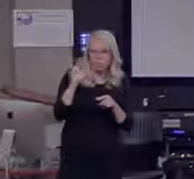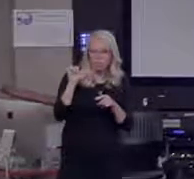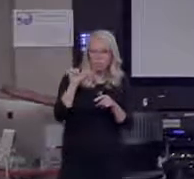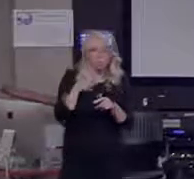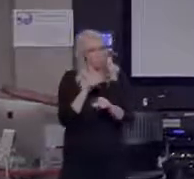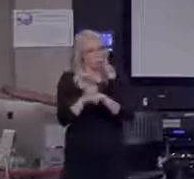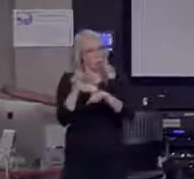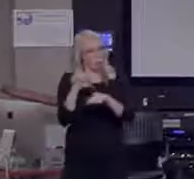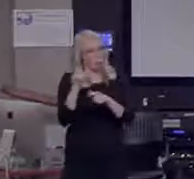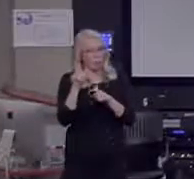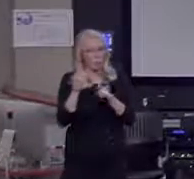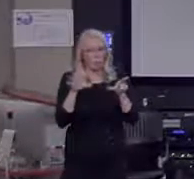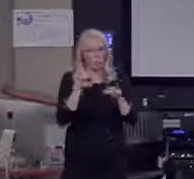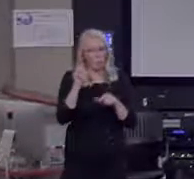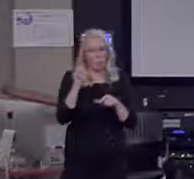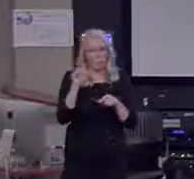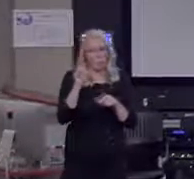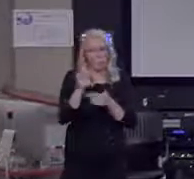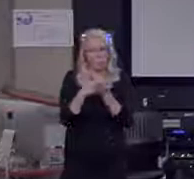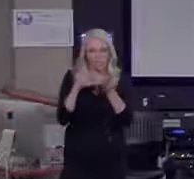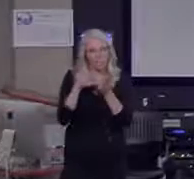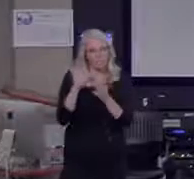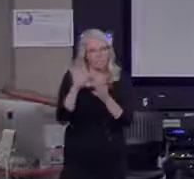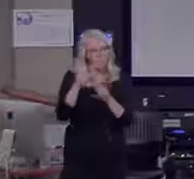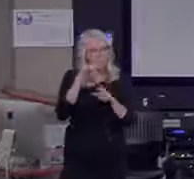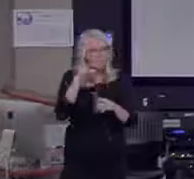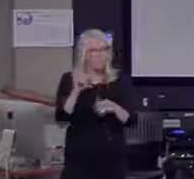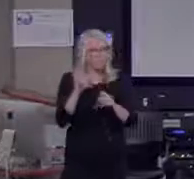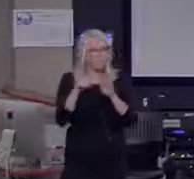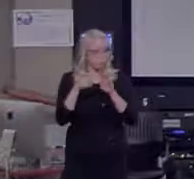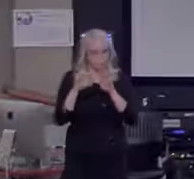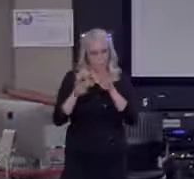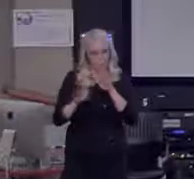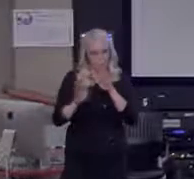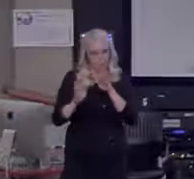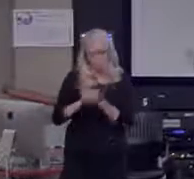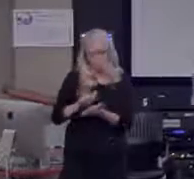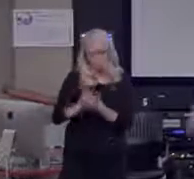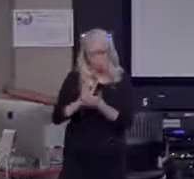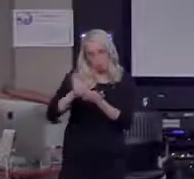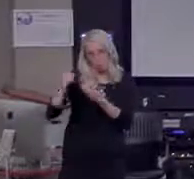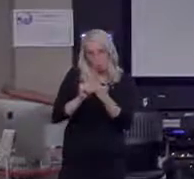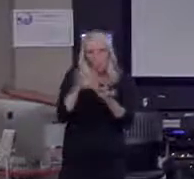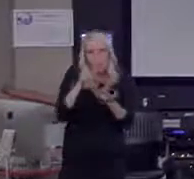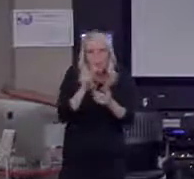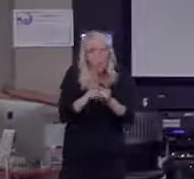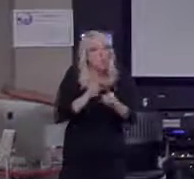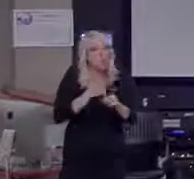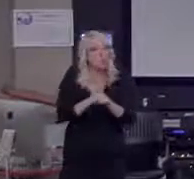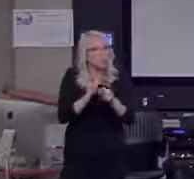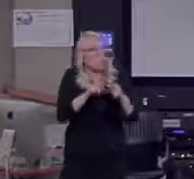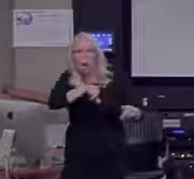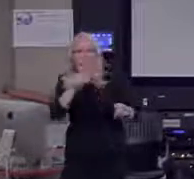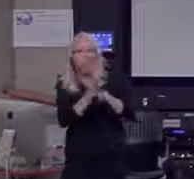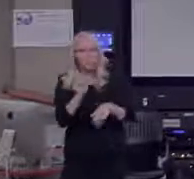California preschool curriculum. Maybe it's time to derive principles in other areas, areas where you guys are experts. All right, now this